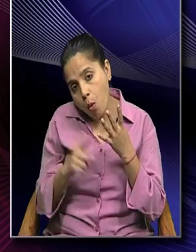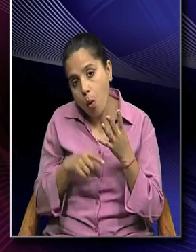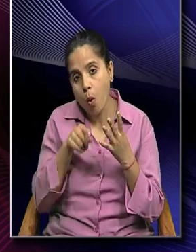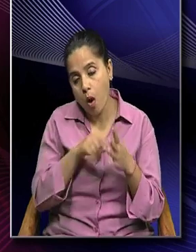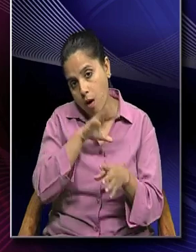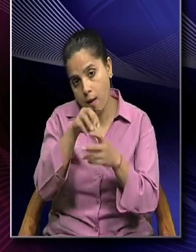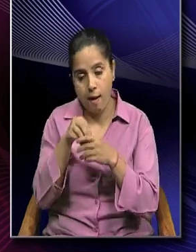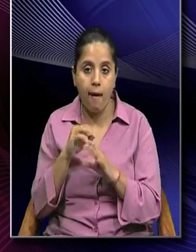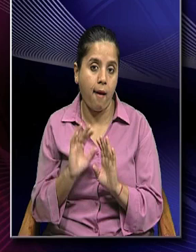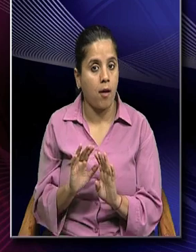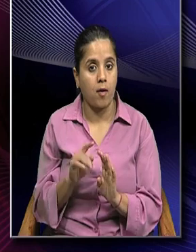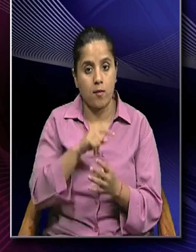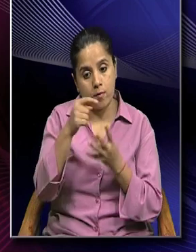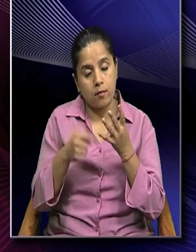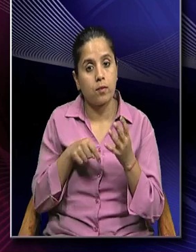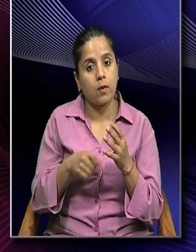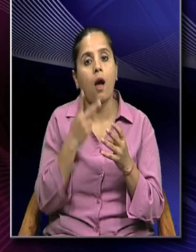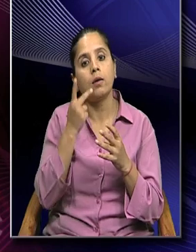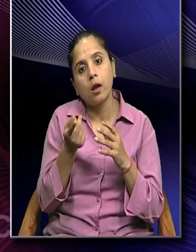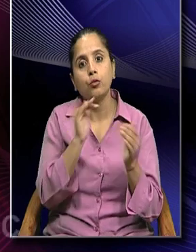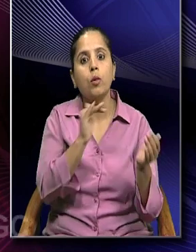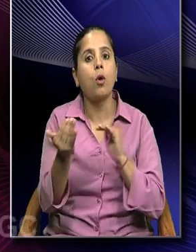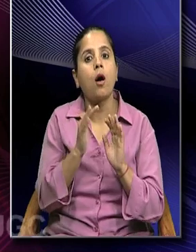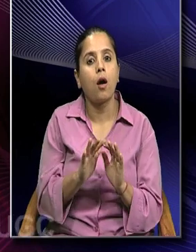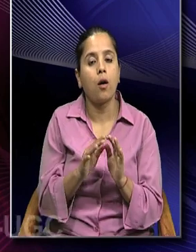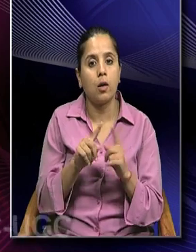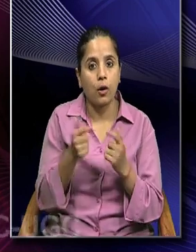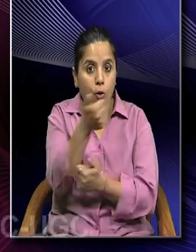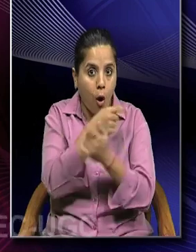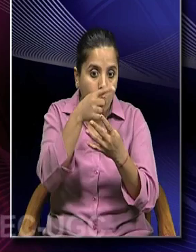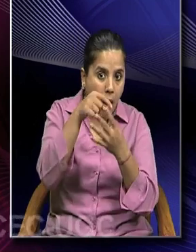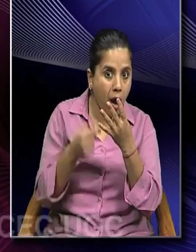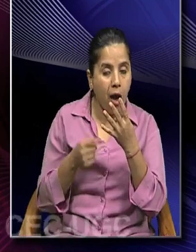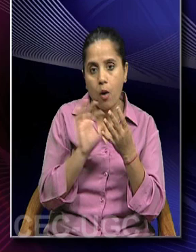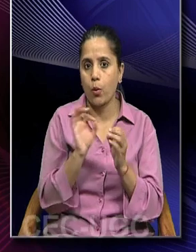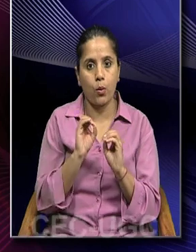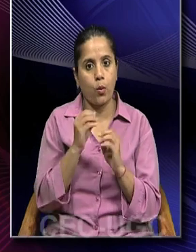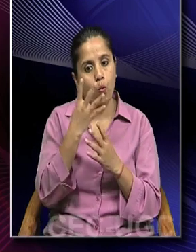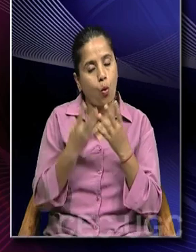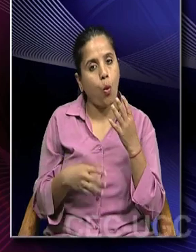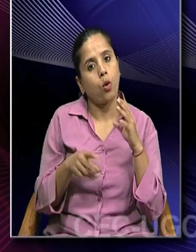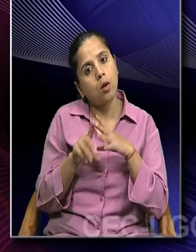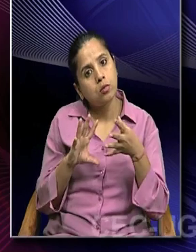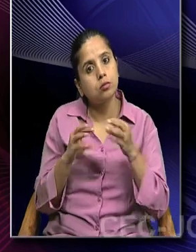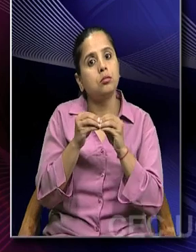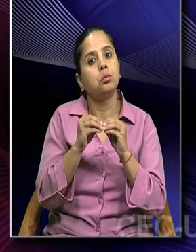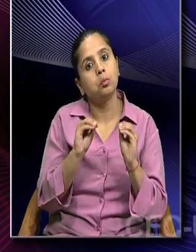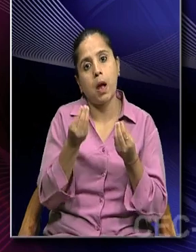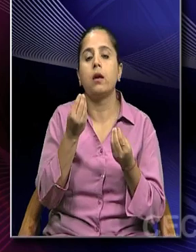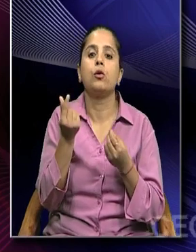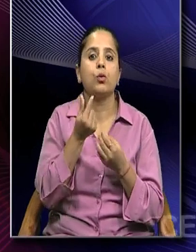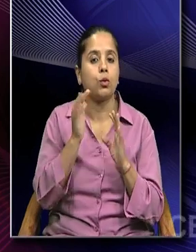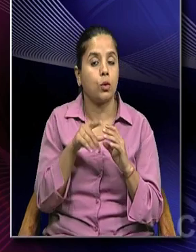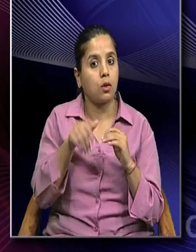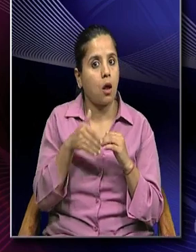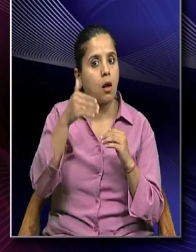contributing. They are complementary to each other. They are not competitive in nature. So they have contributed significantly to the